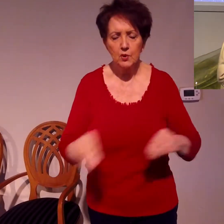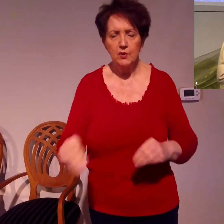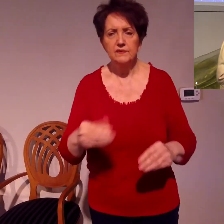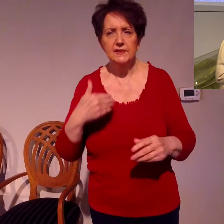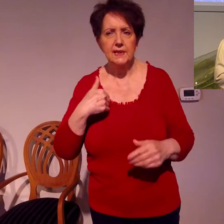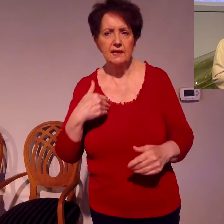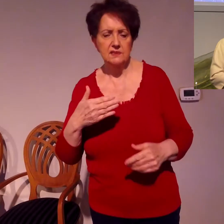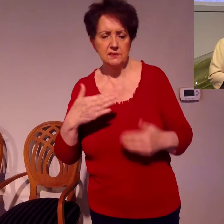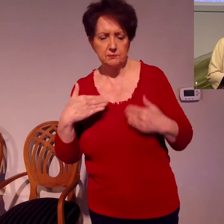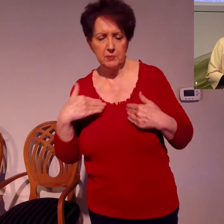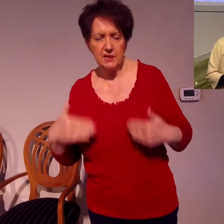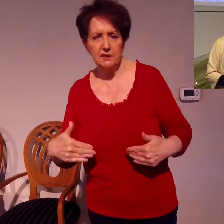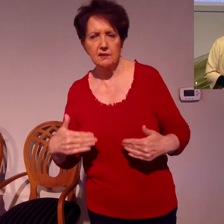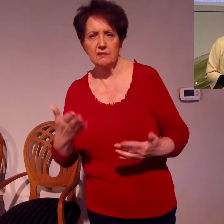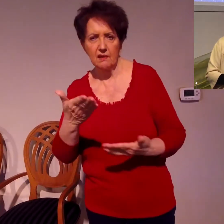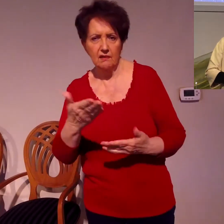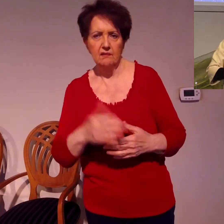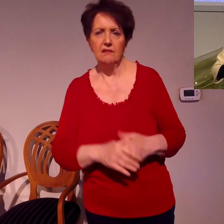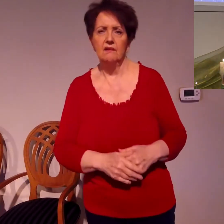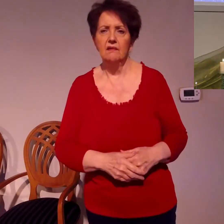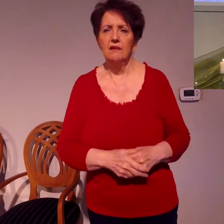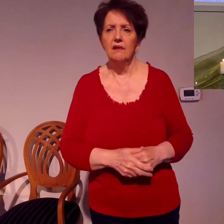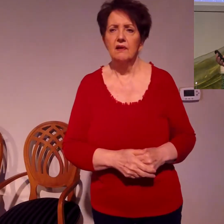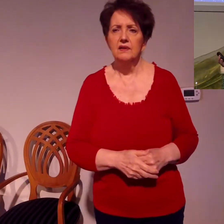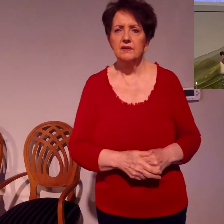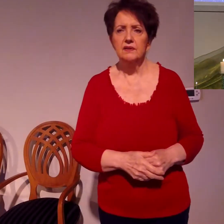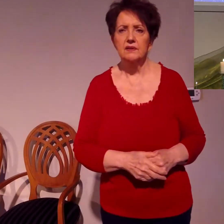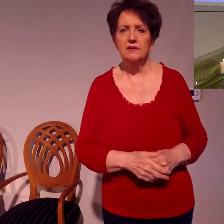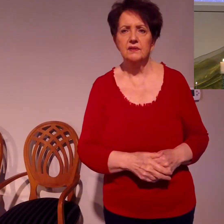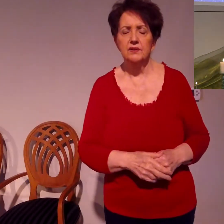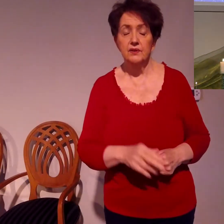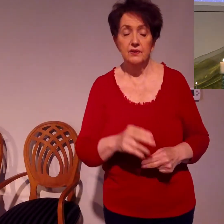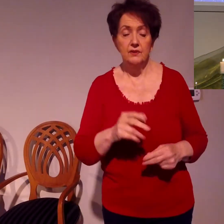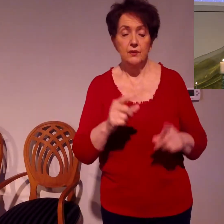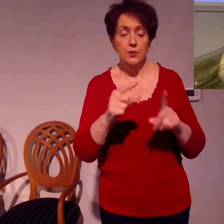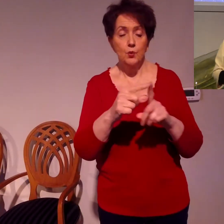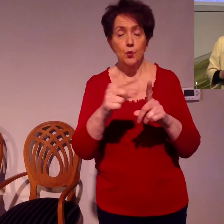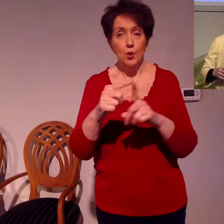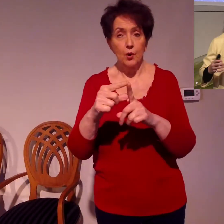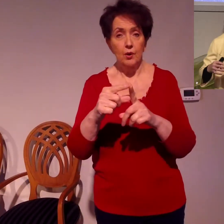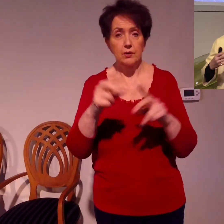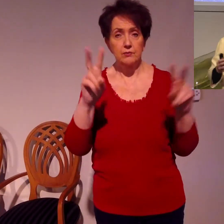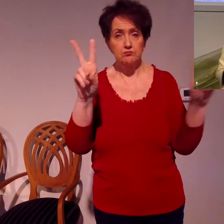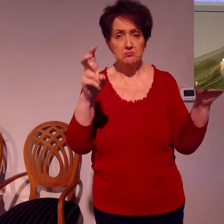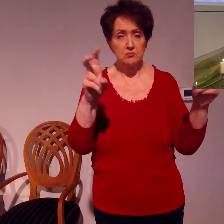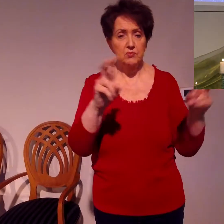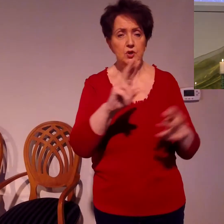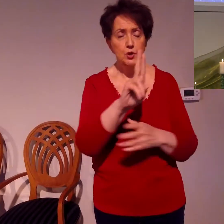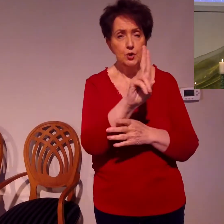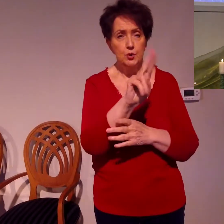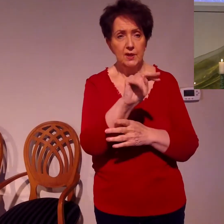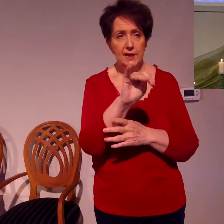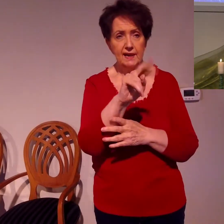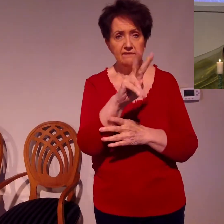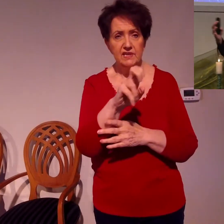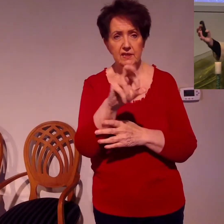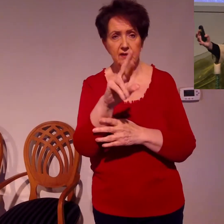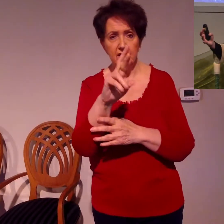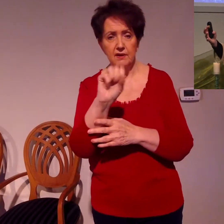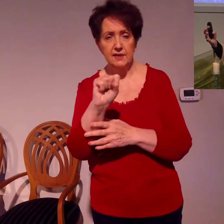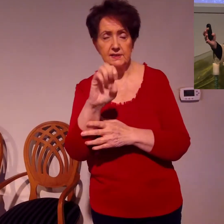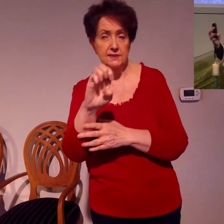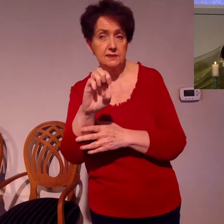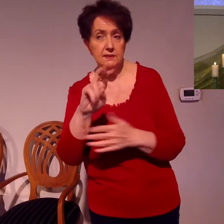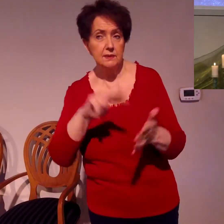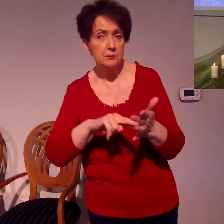being, as Ernest Holmes would say. So the word universe, if we look at the word universe, the literal meaning means the whole